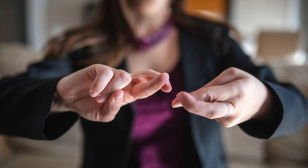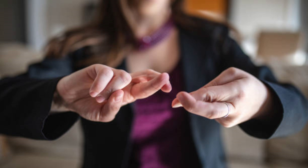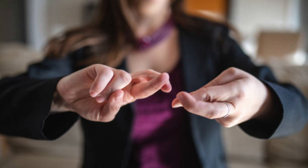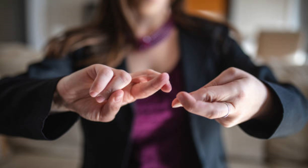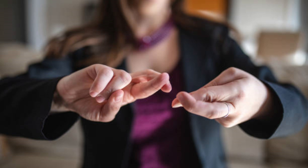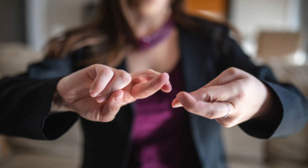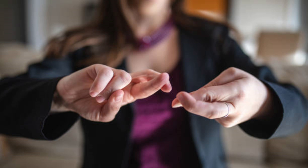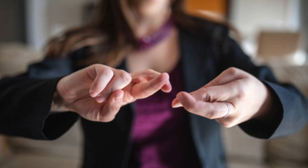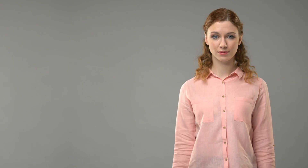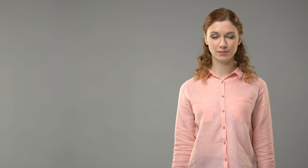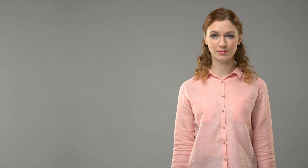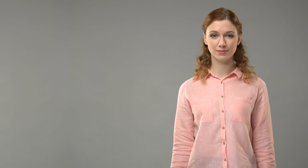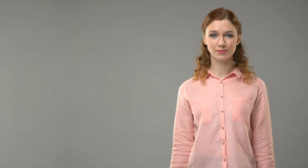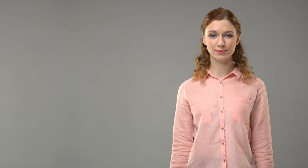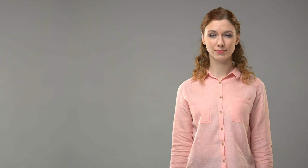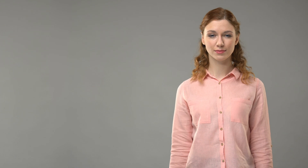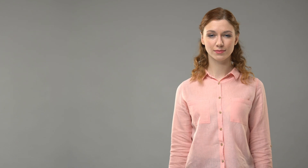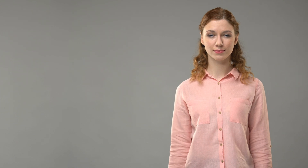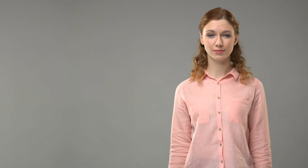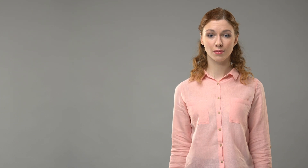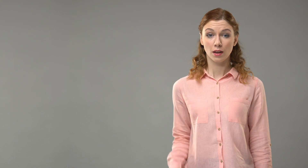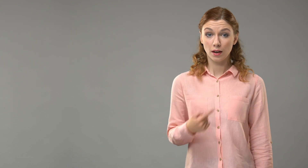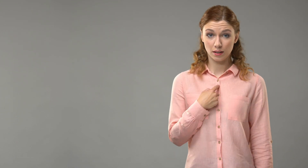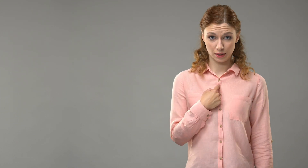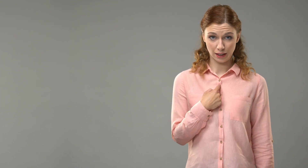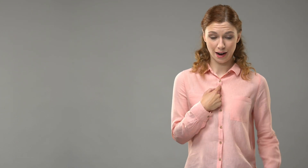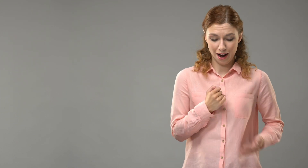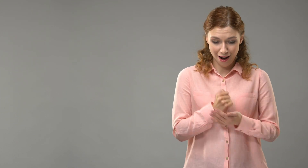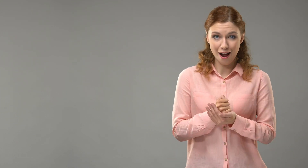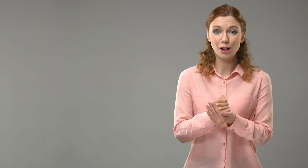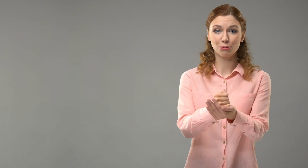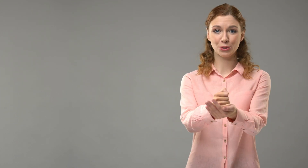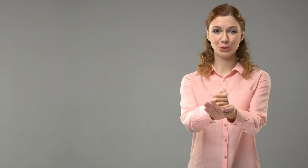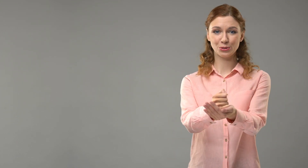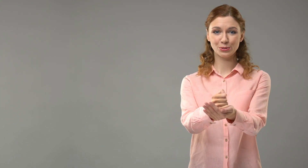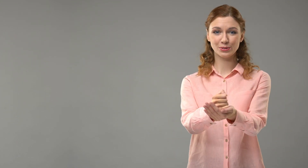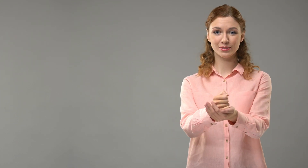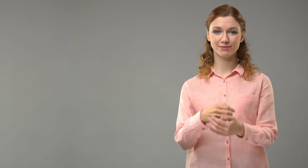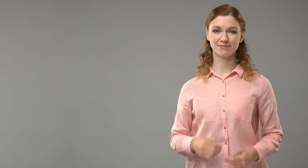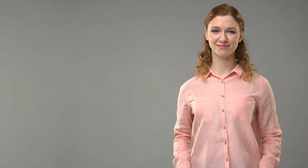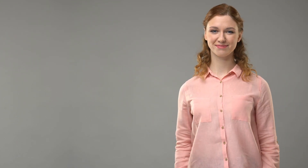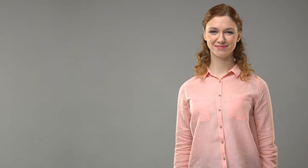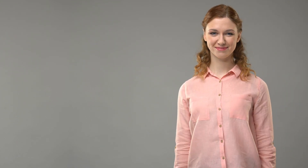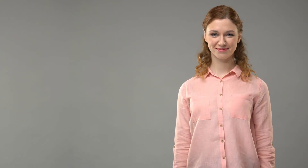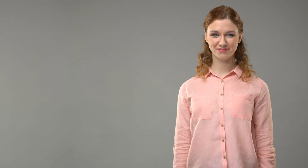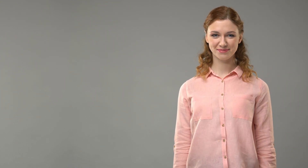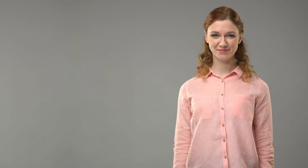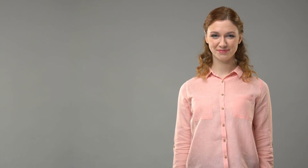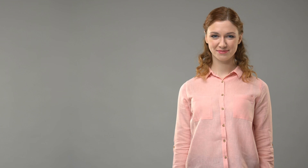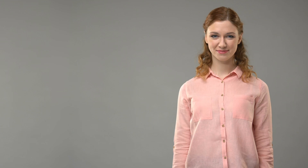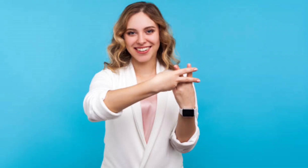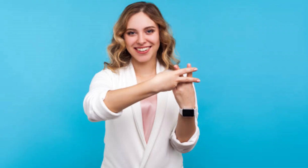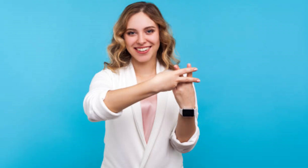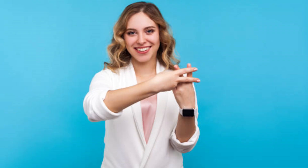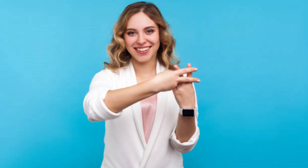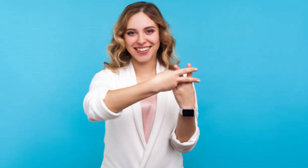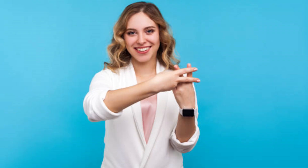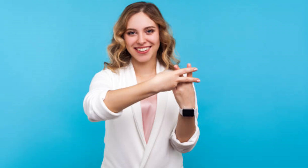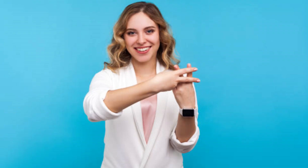language, separate from English, with distinct grammar, structure, and regional dialects, much like accents. Today,